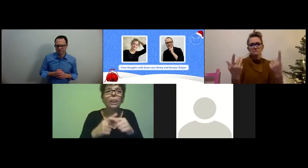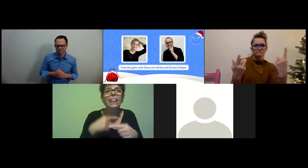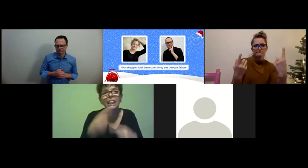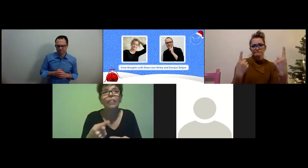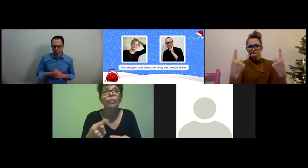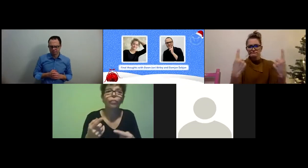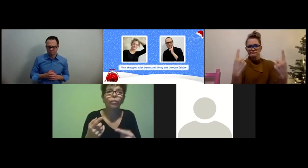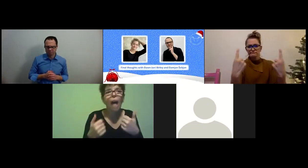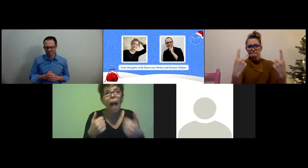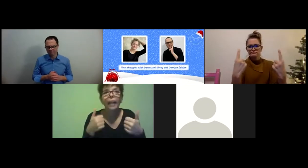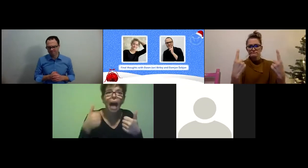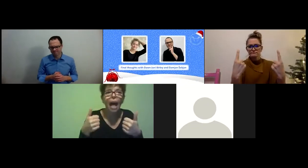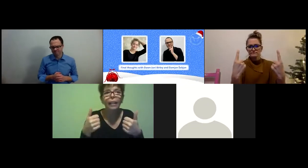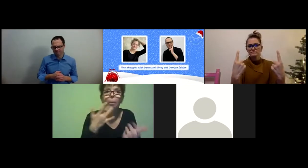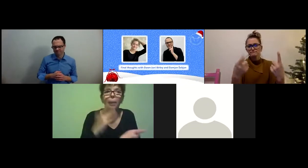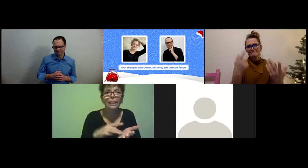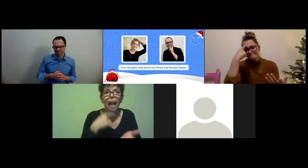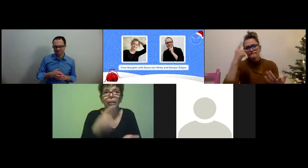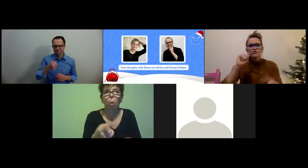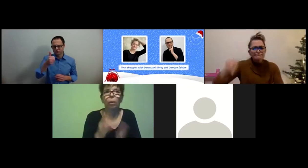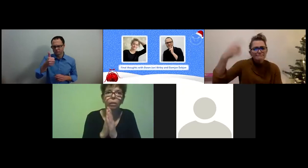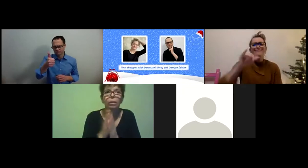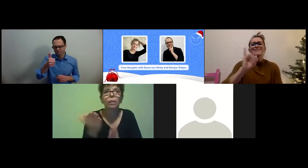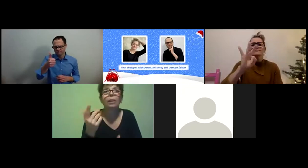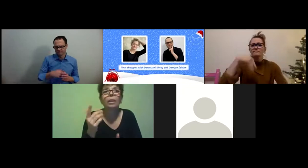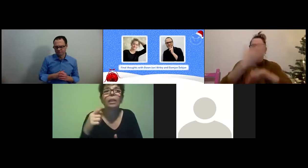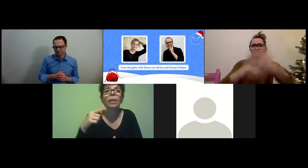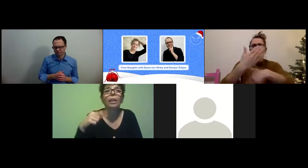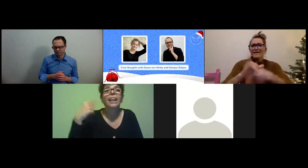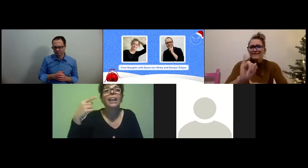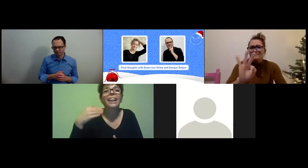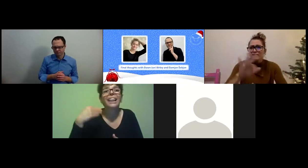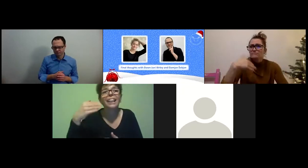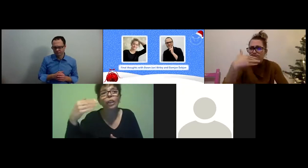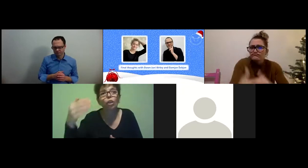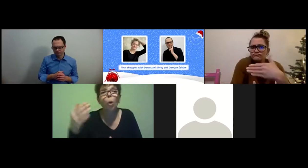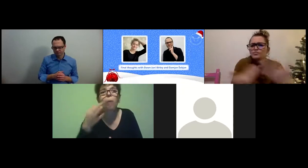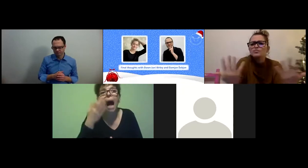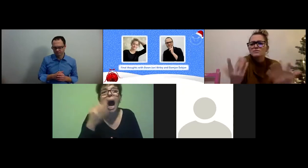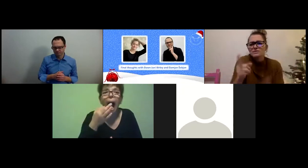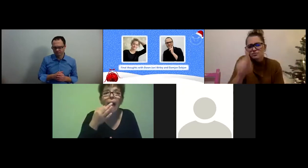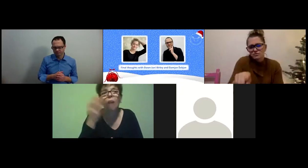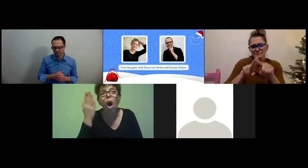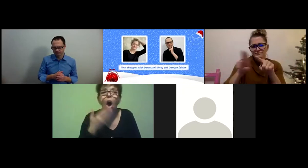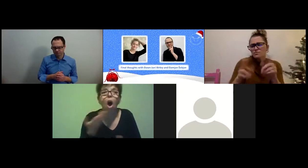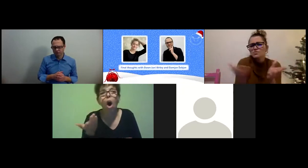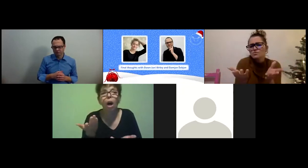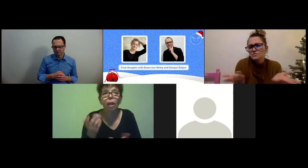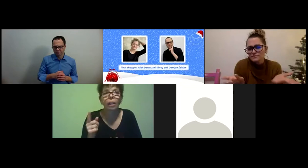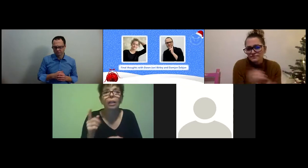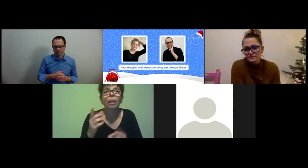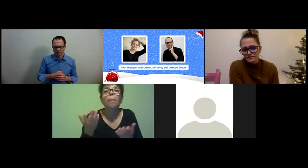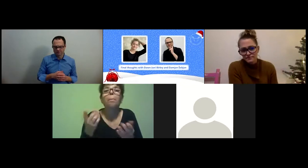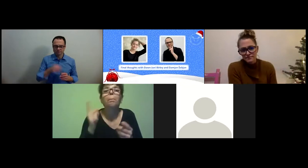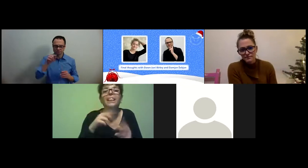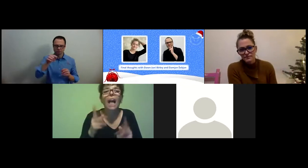What is a great experience out of this, but what is, if this would continue, what would be something that you'd want to improve?